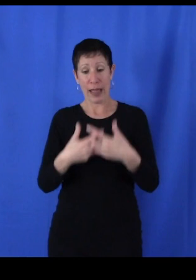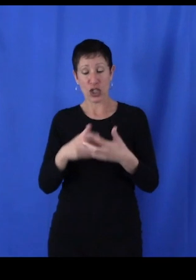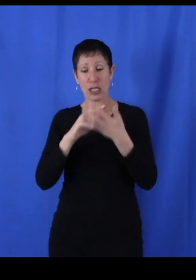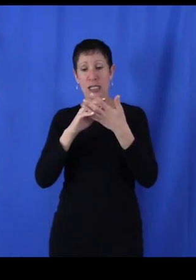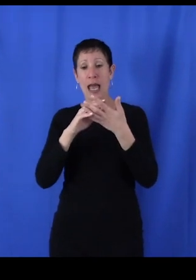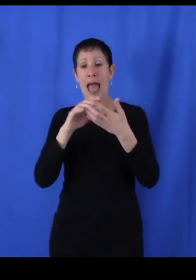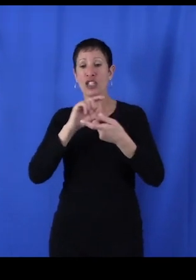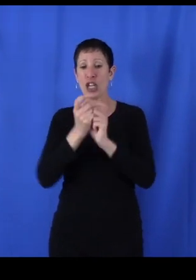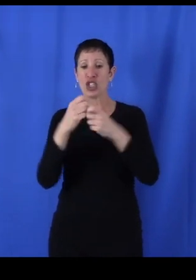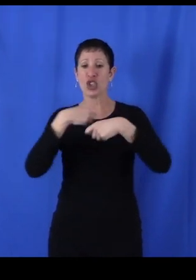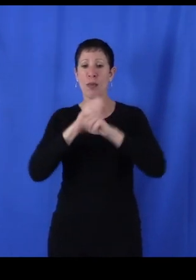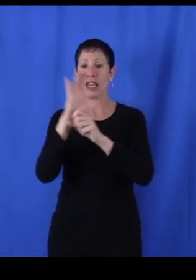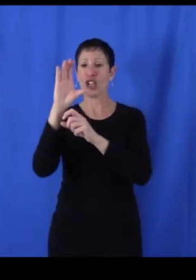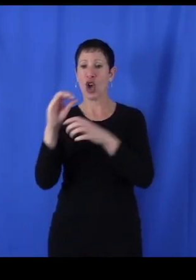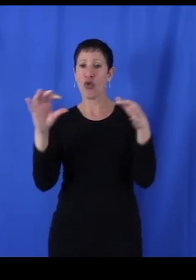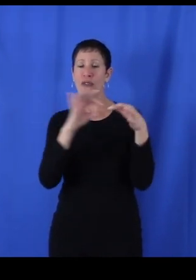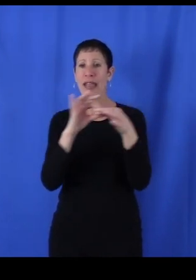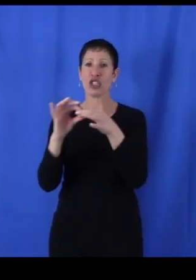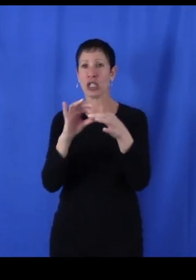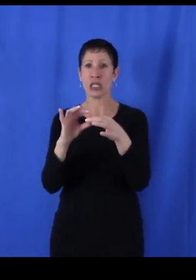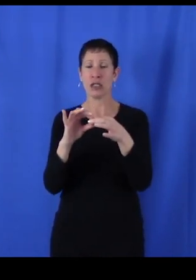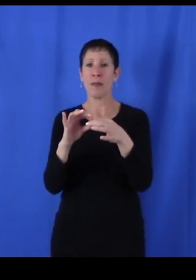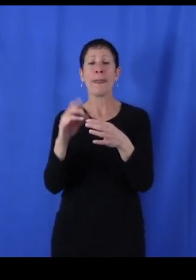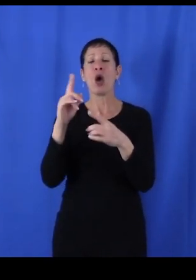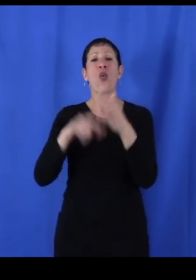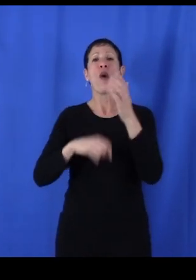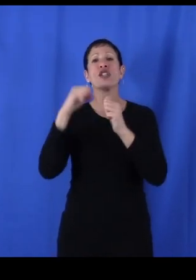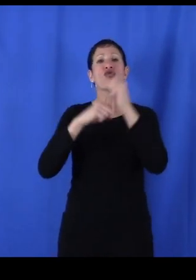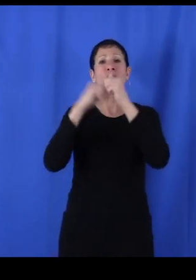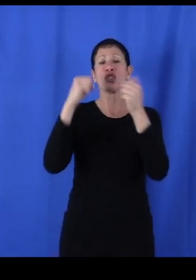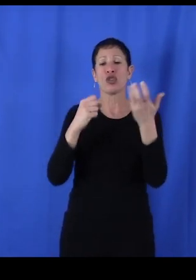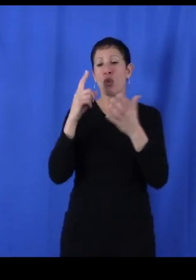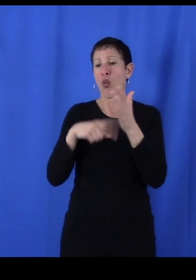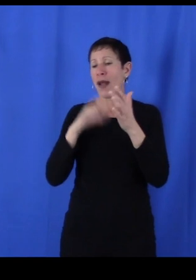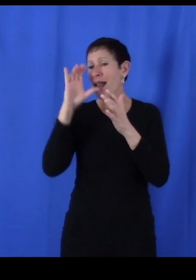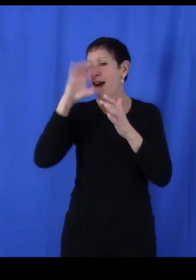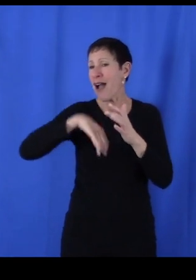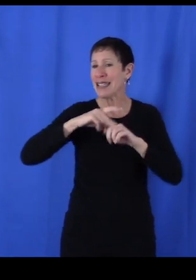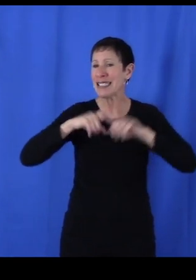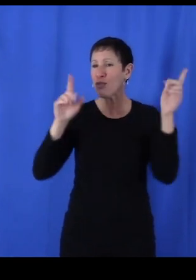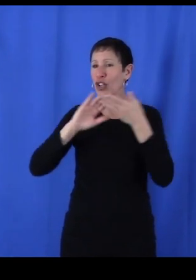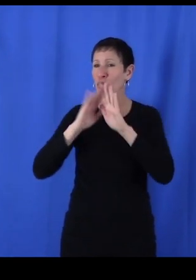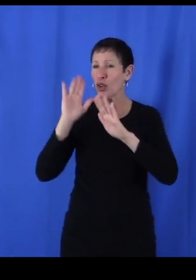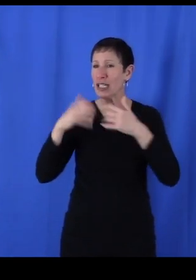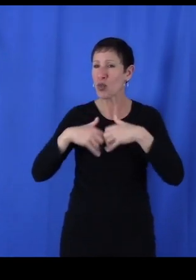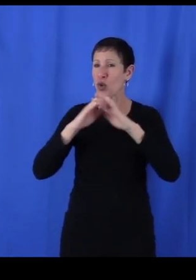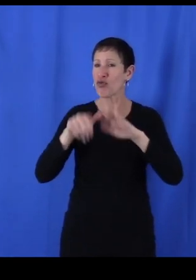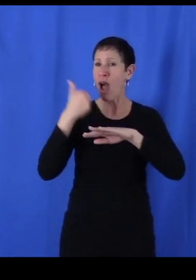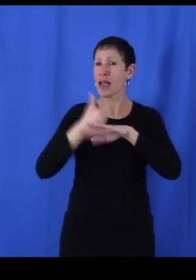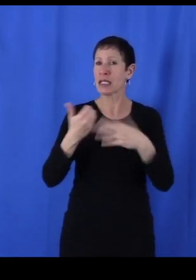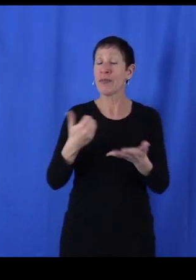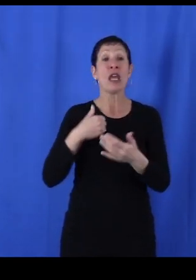and turned them into correlations? What structures of communities, what unusual communities would arise? Okay,